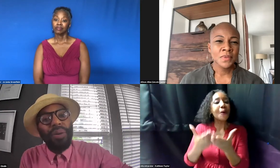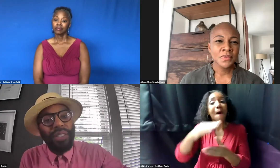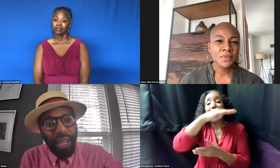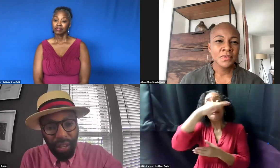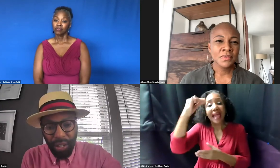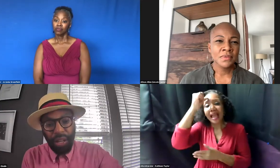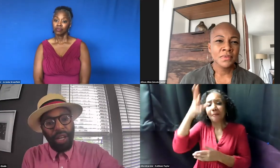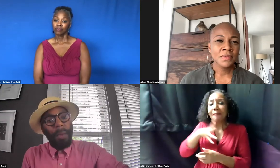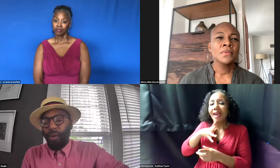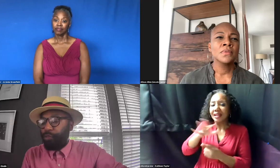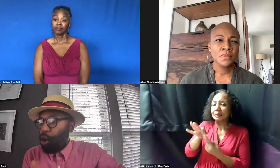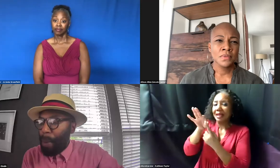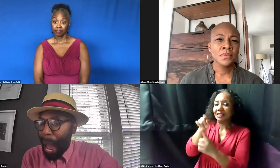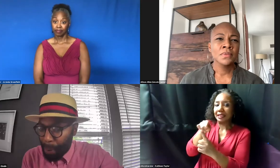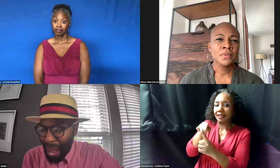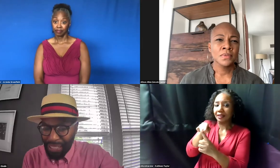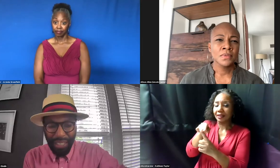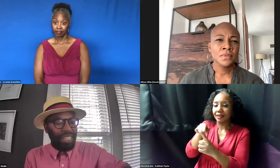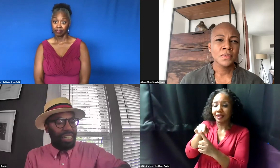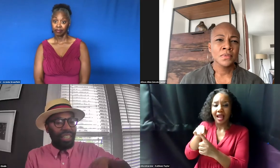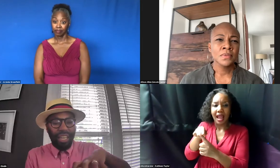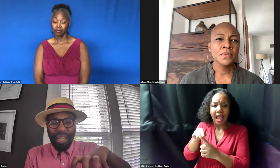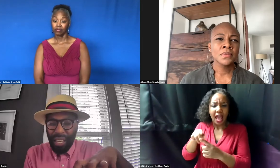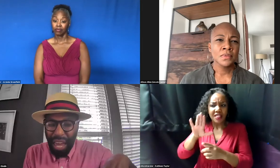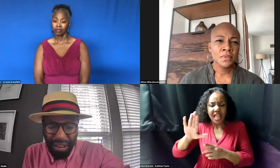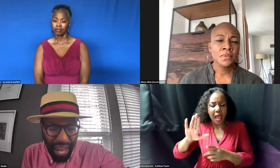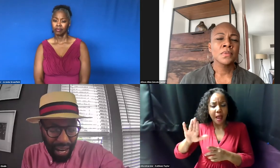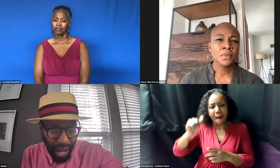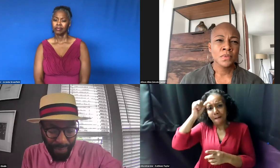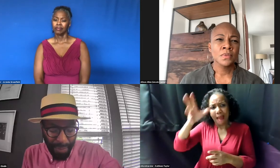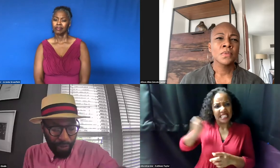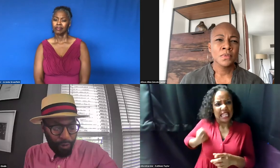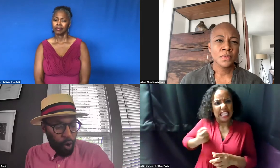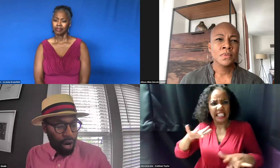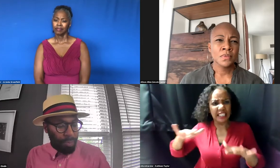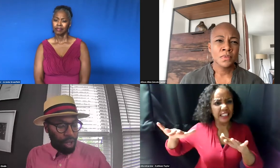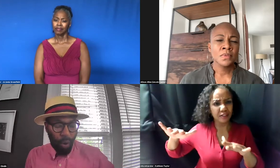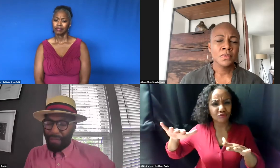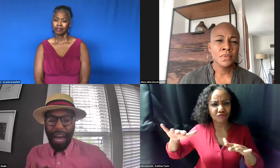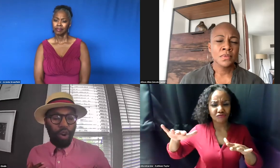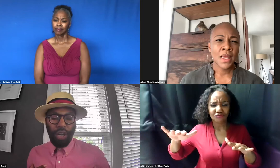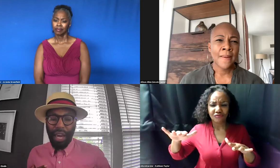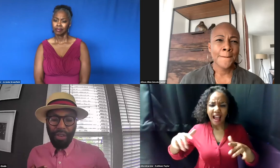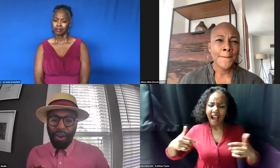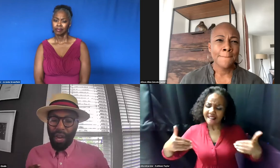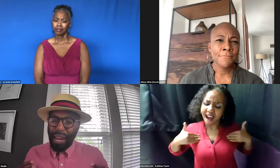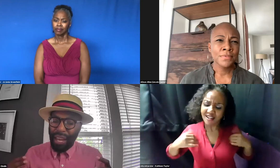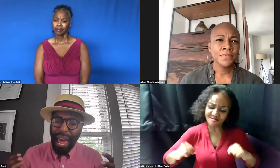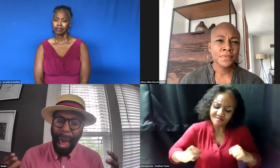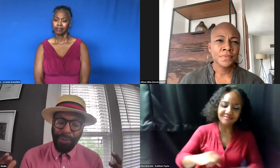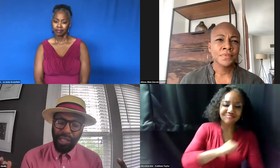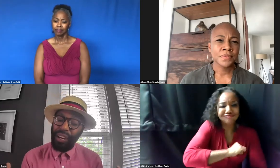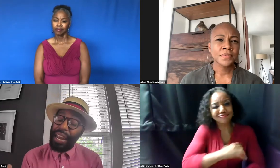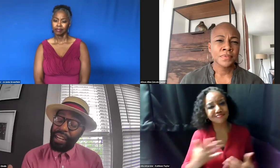in particular perform hypermasculinity and perform, you know, I've got it all together and